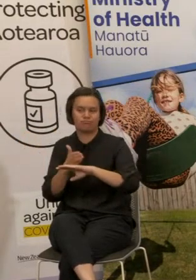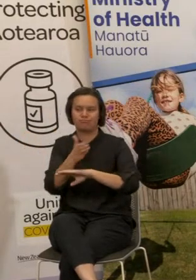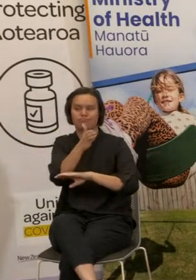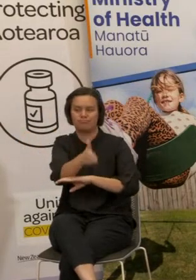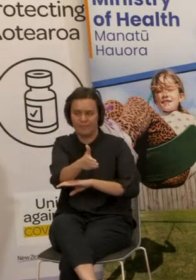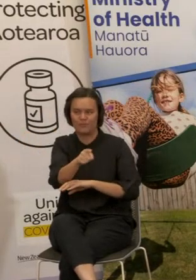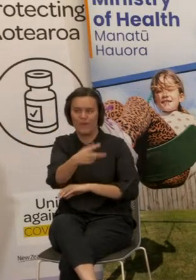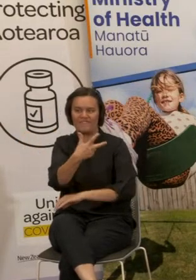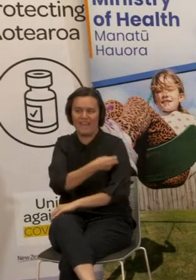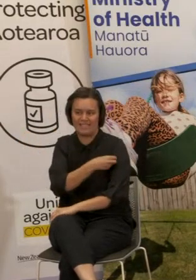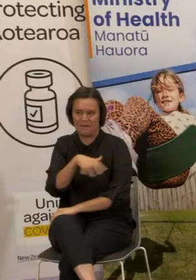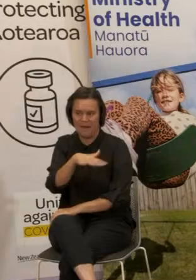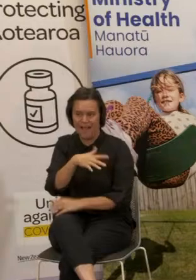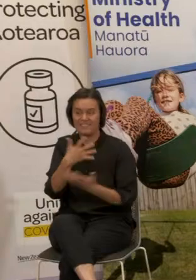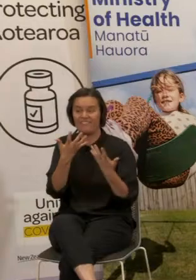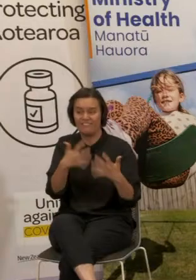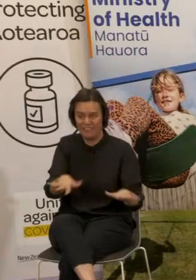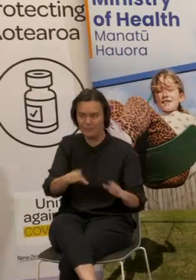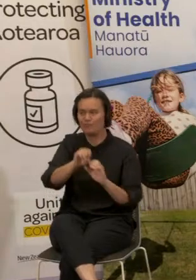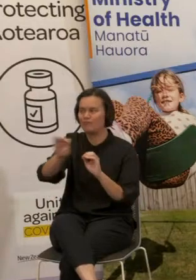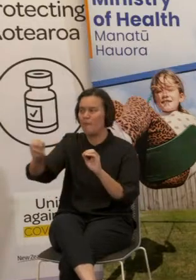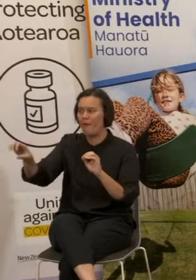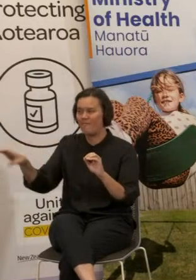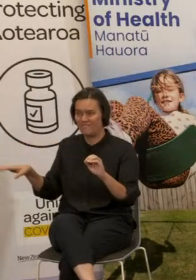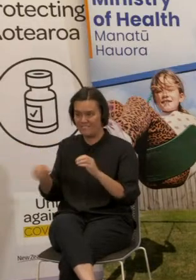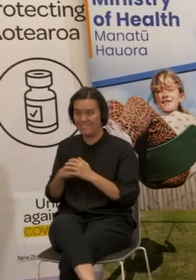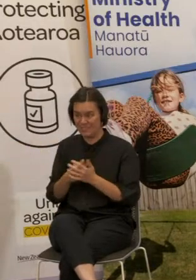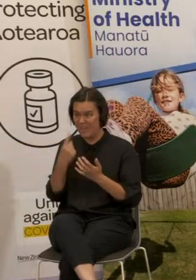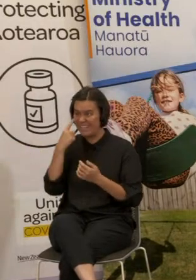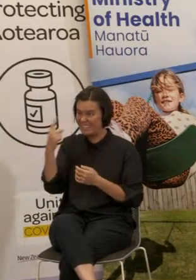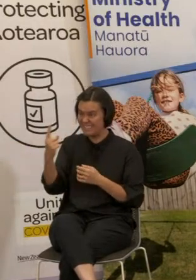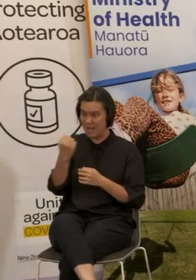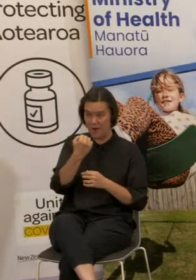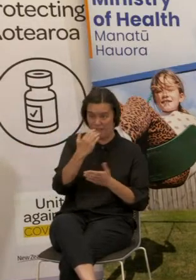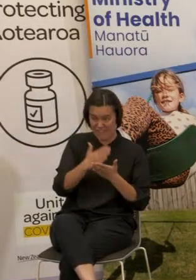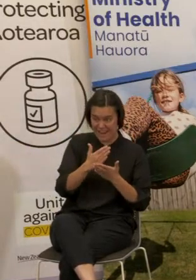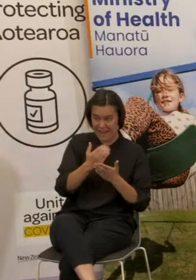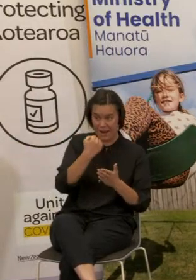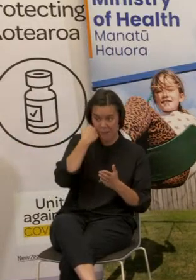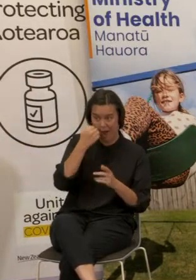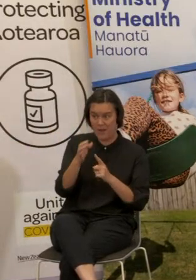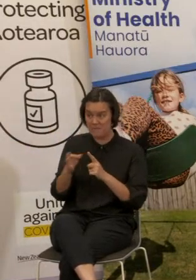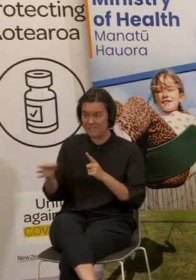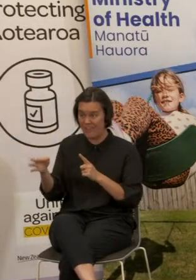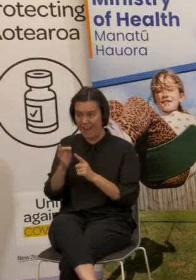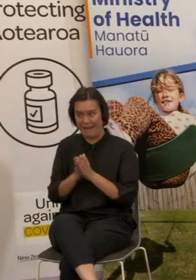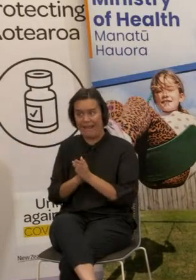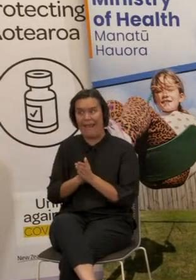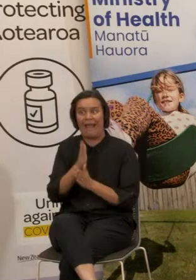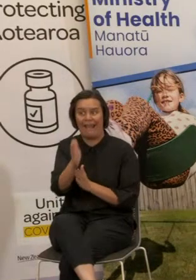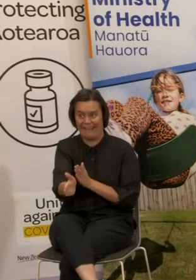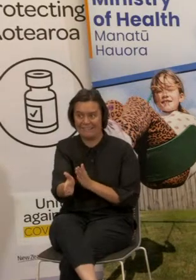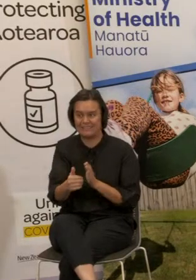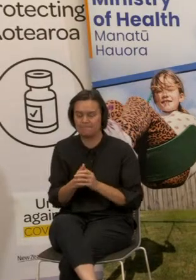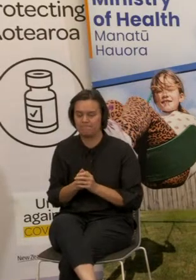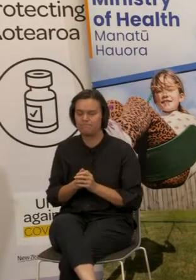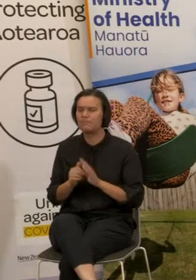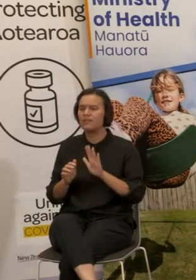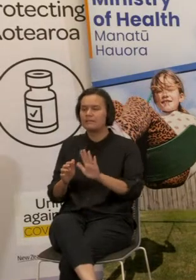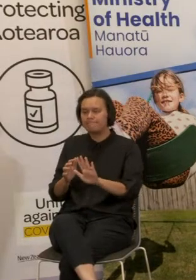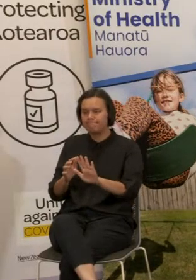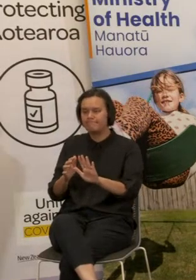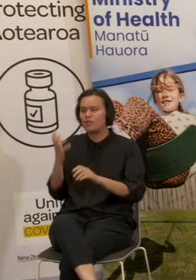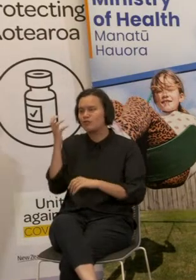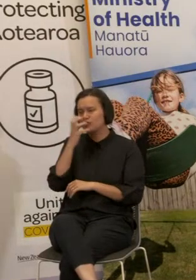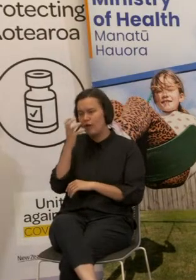really coming to the forefront of healthcare services delivery. It's just a beautiful thing to see. Yeah. So I'm sorry, I'm afraid we're going to have to